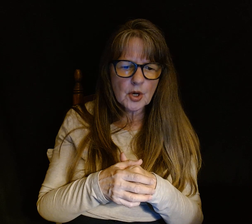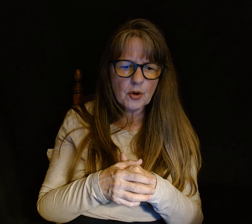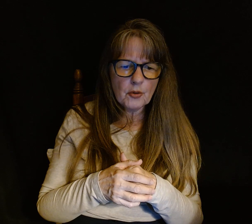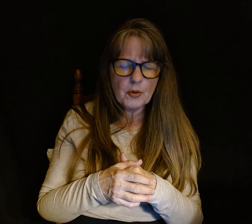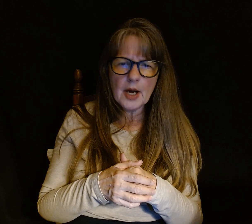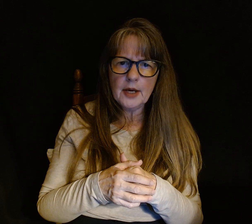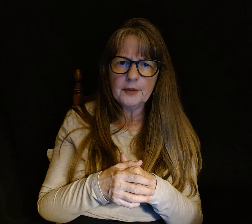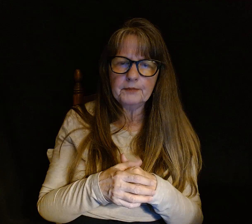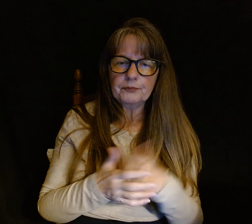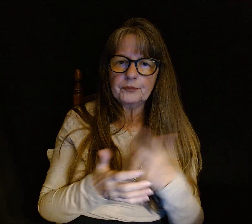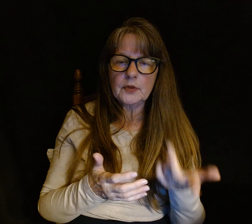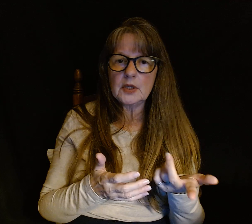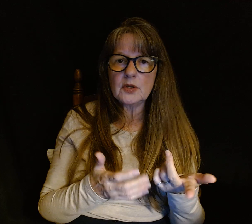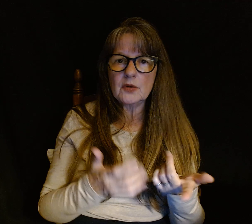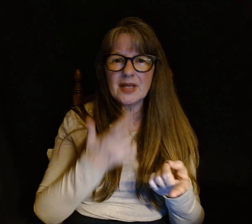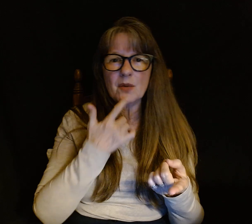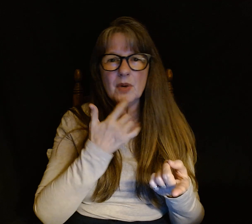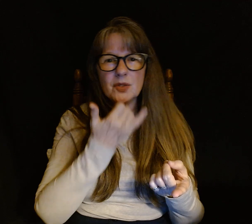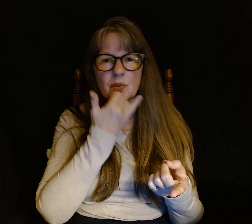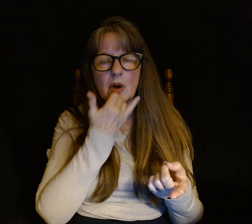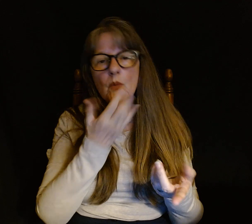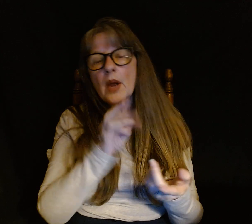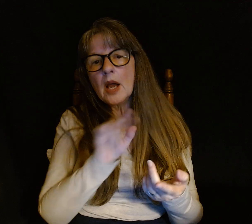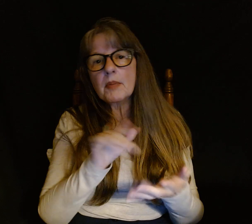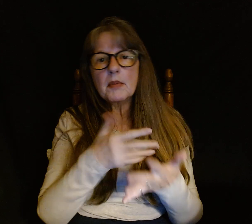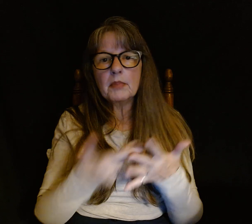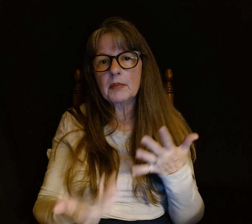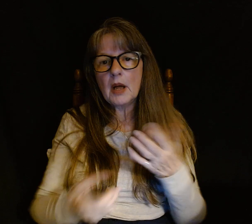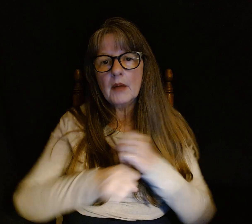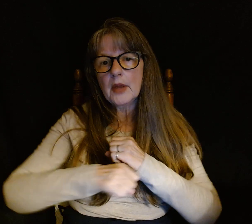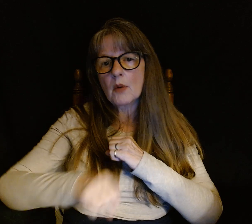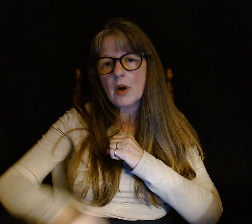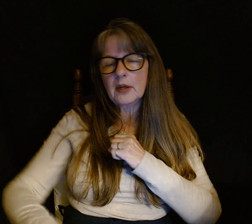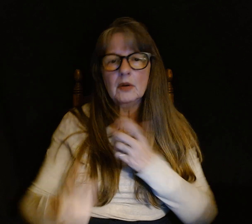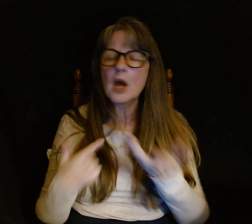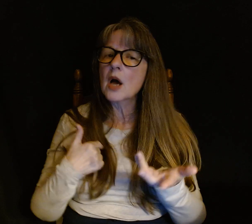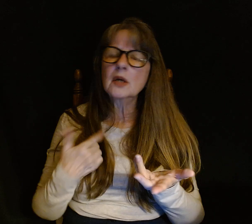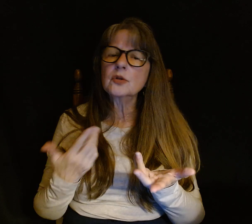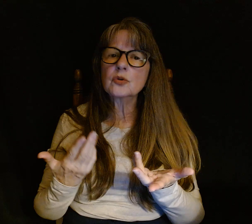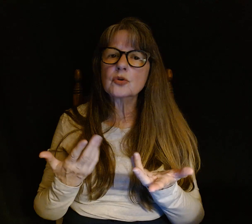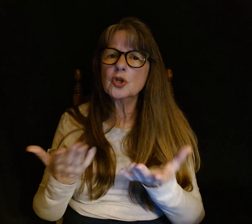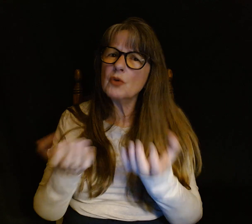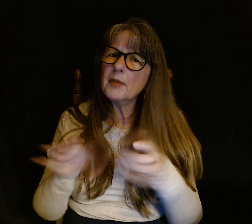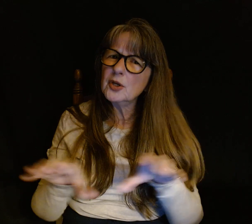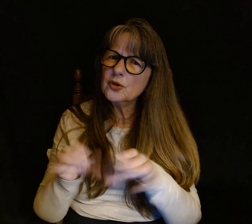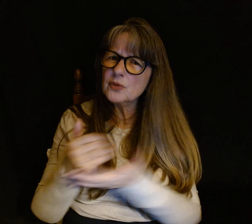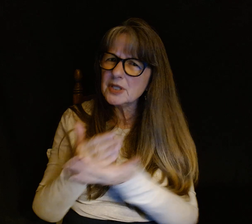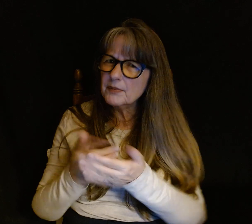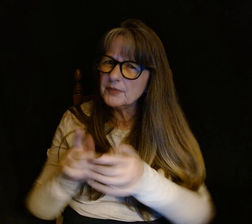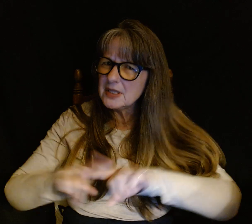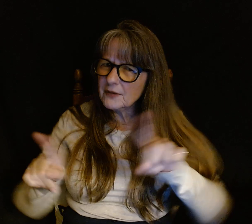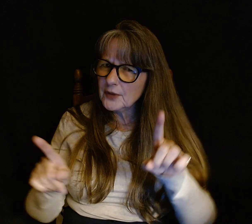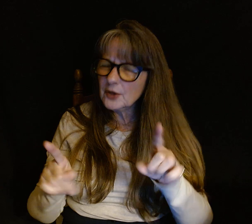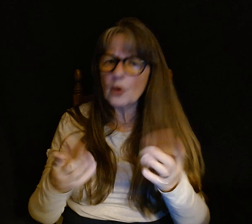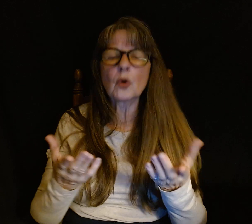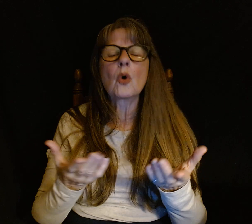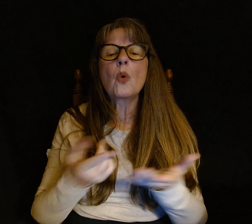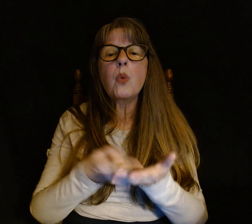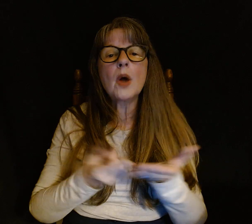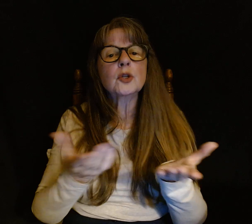So, because you could say, what's wrong? Well, blah, blah, blah, blah, and they go on and on. Do you want me to do something different, or what do you